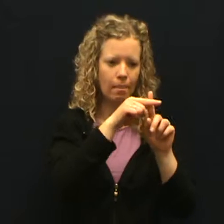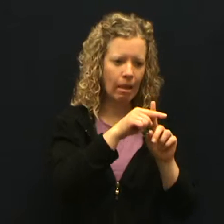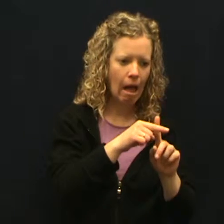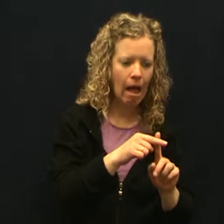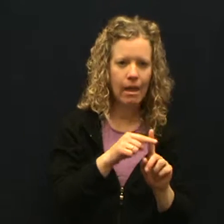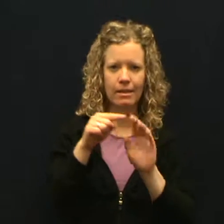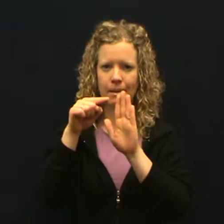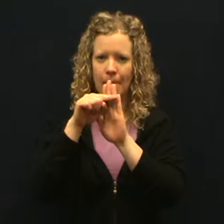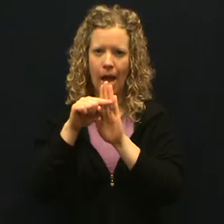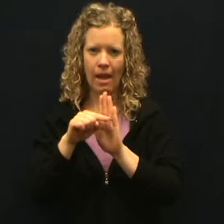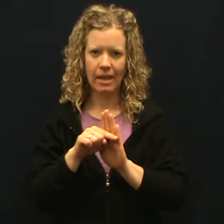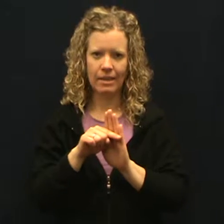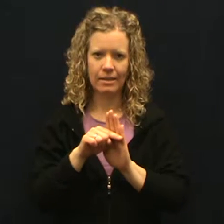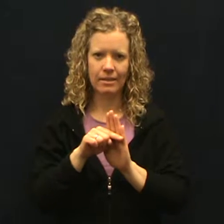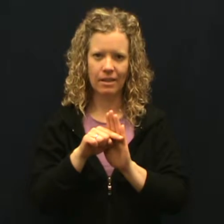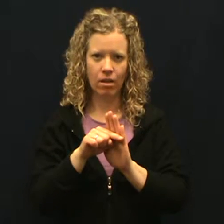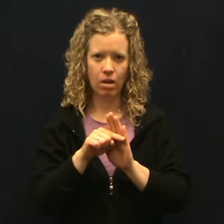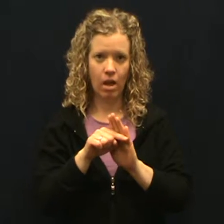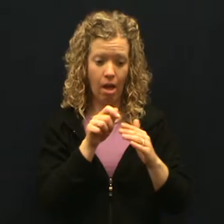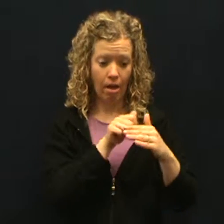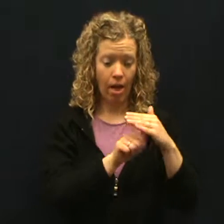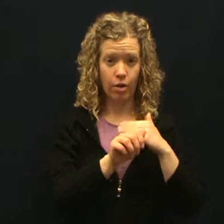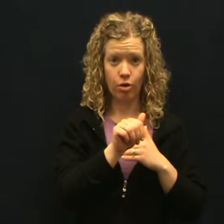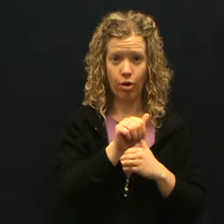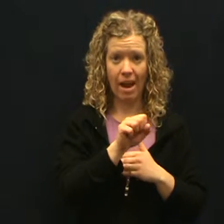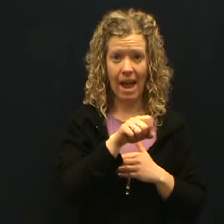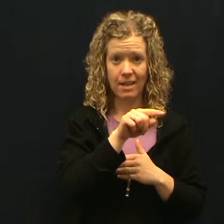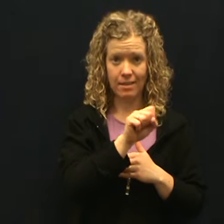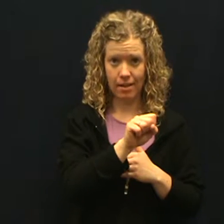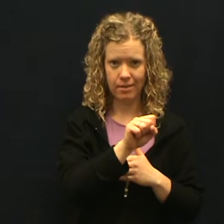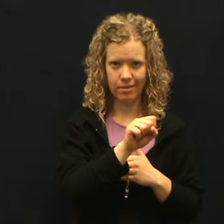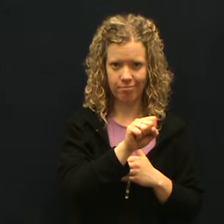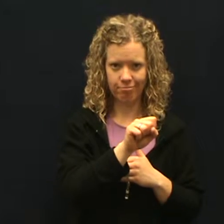the assets side of the accounting equation this time.